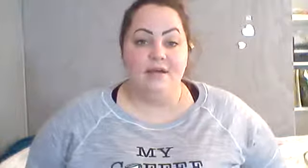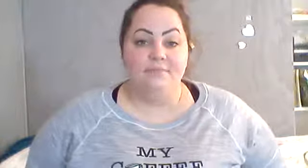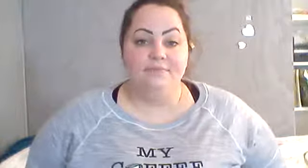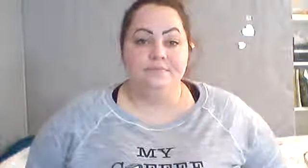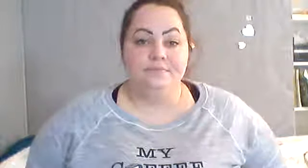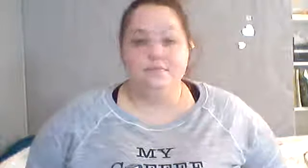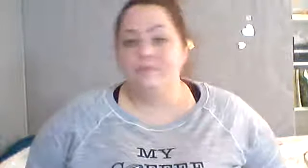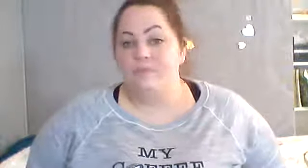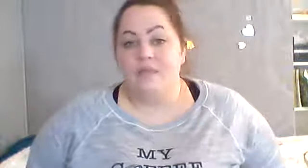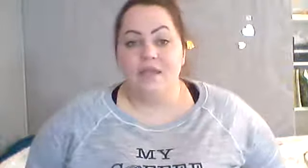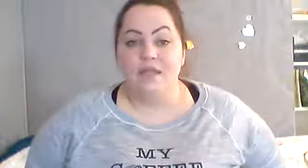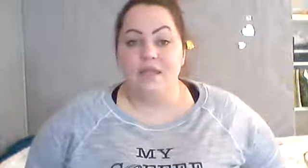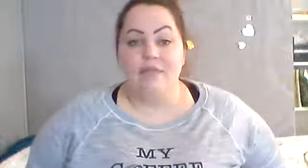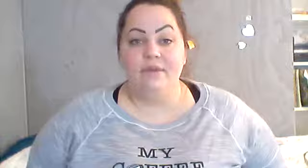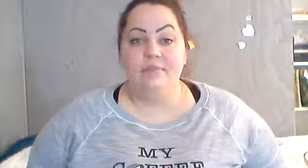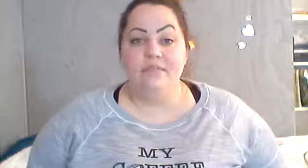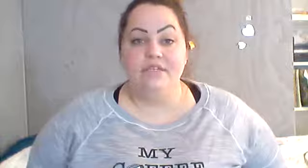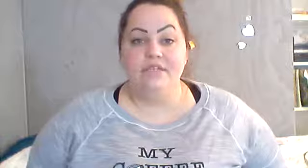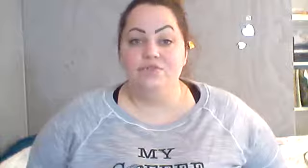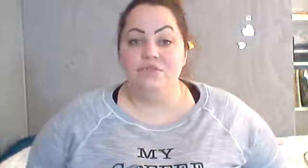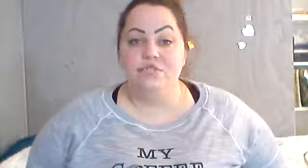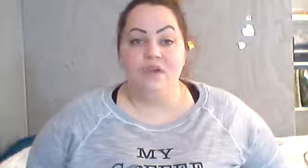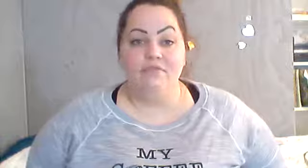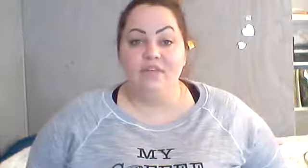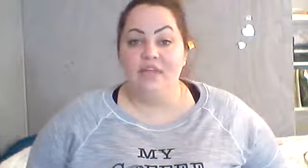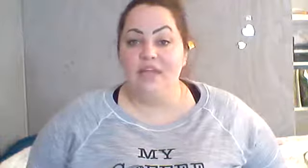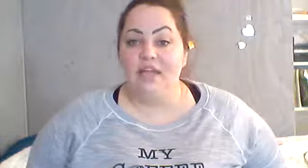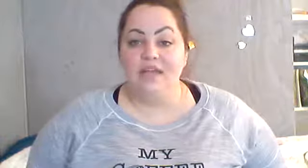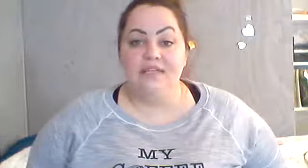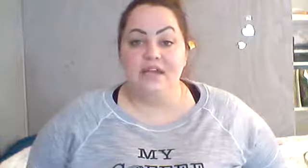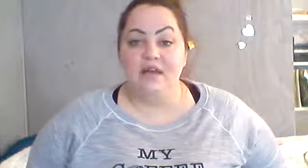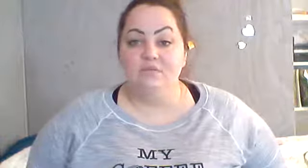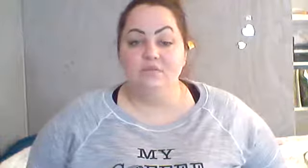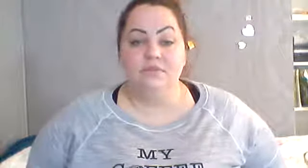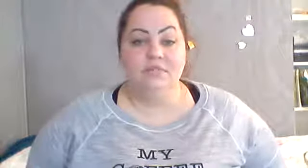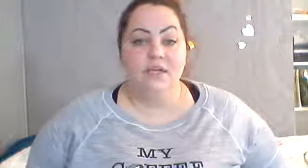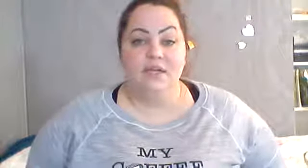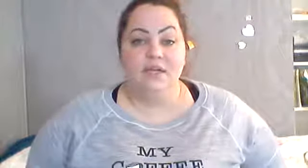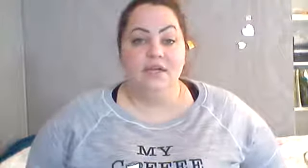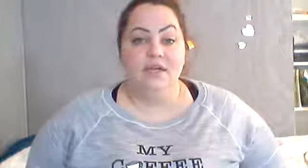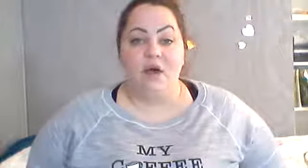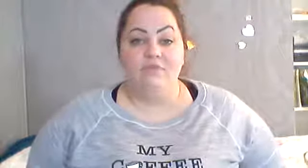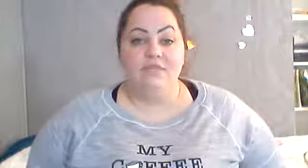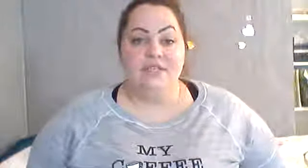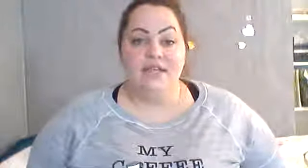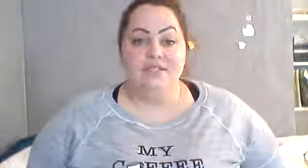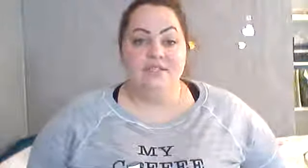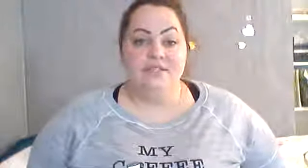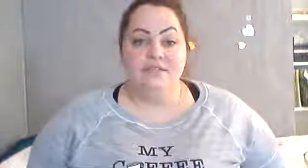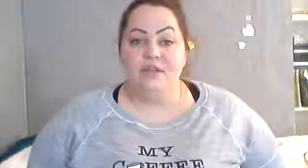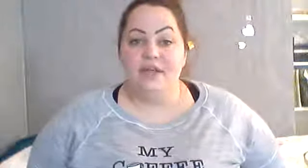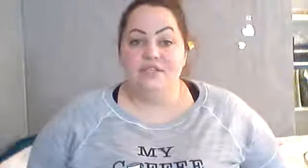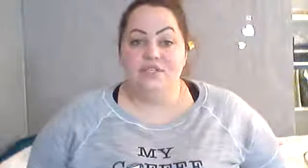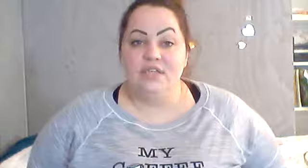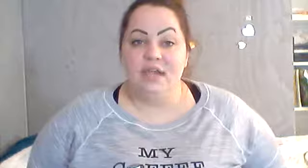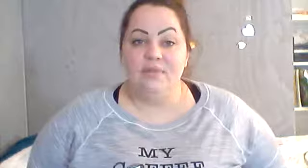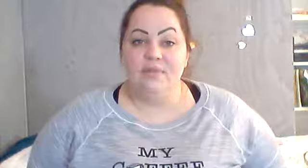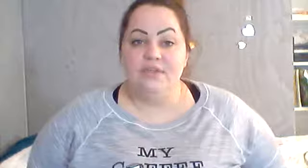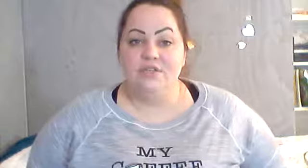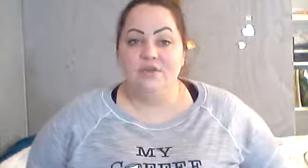Um, and everybody meets and drinks coffee and hangs out and conversates and has a good time because, it's